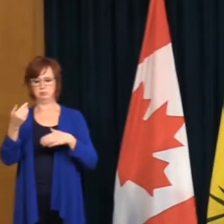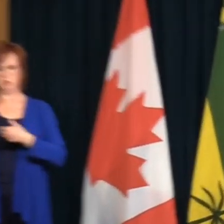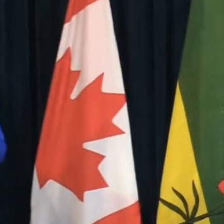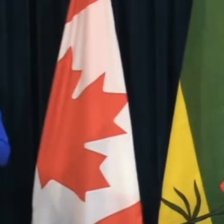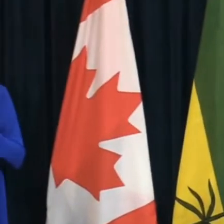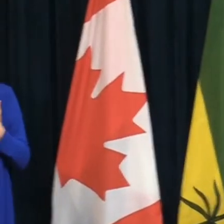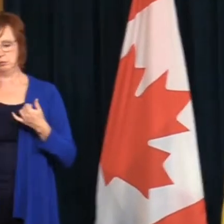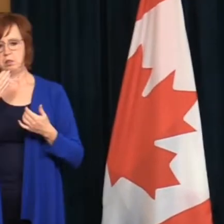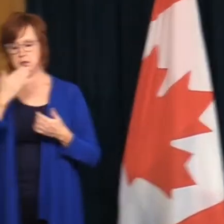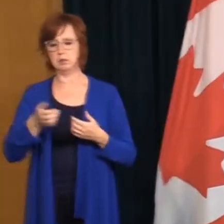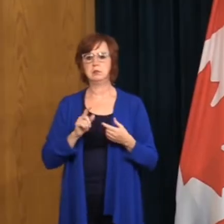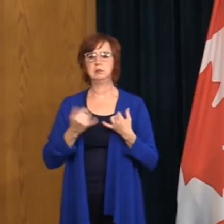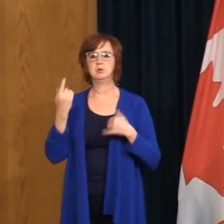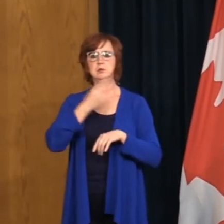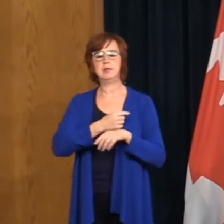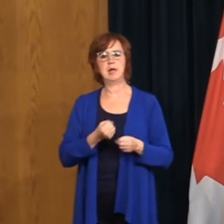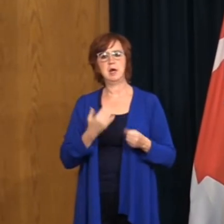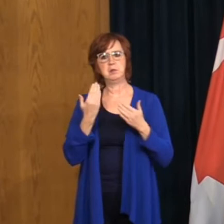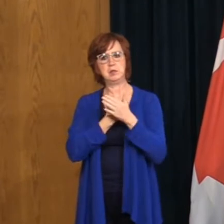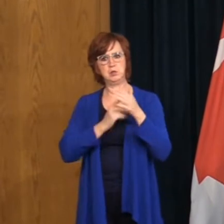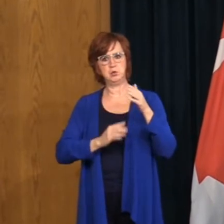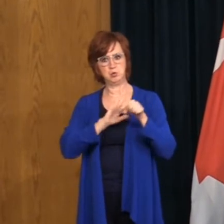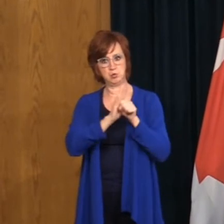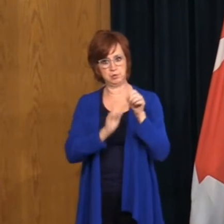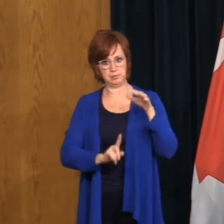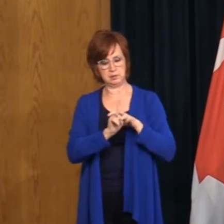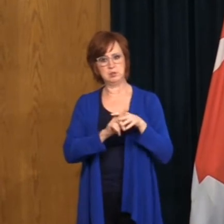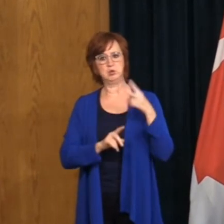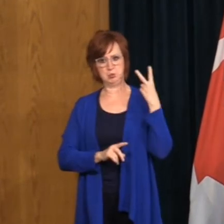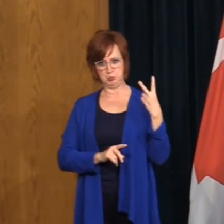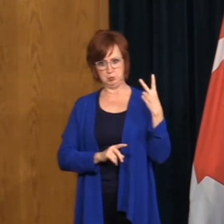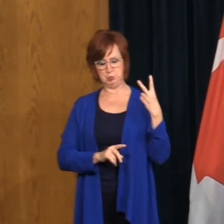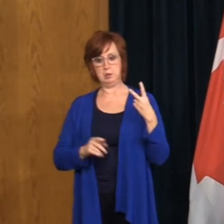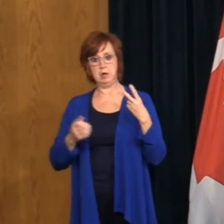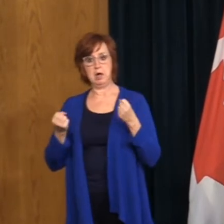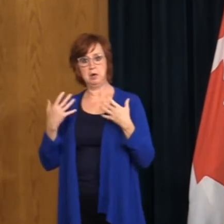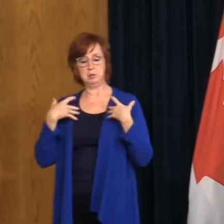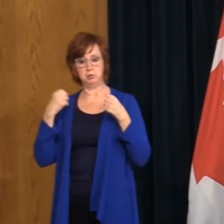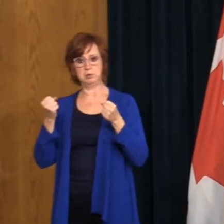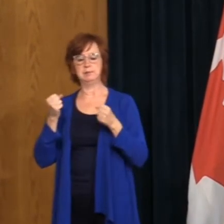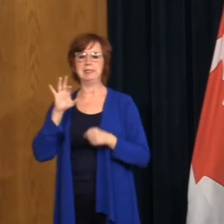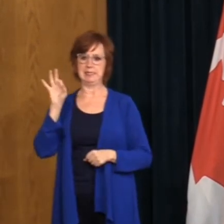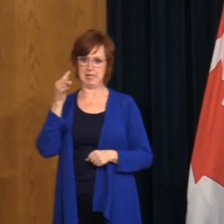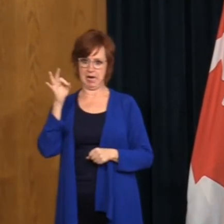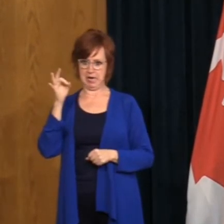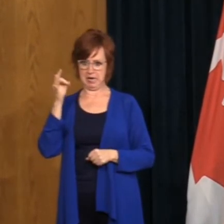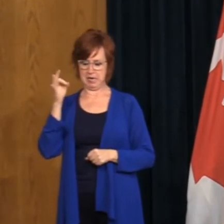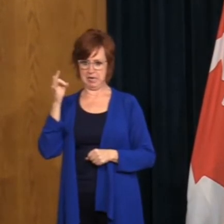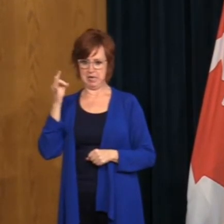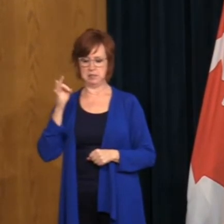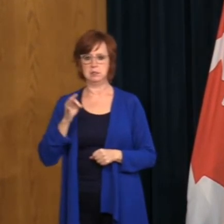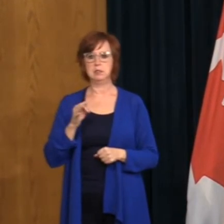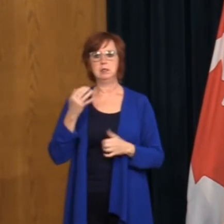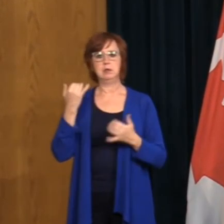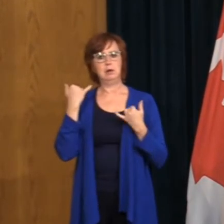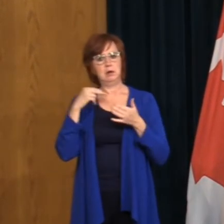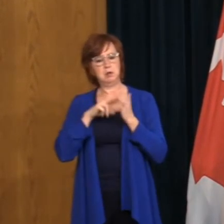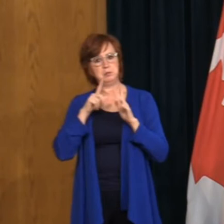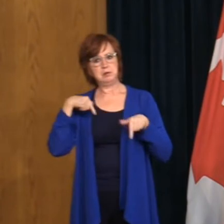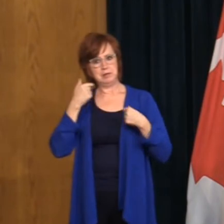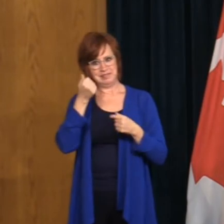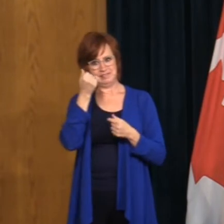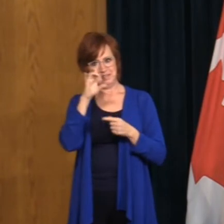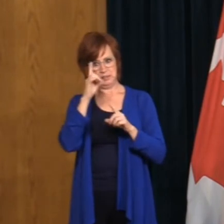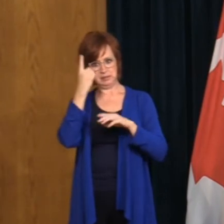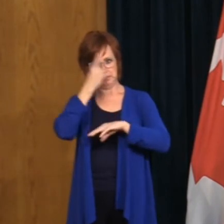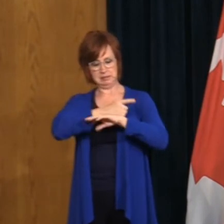Today we are reporting 2 new cases as well as 9 additional recoveries. This is the 18th day in a row that the number of recoveries